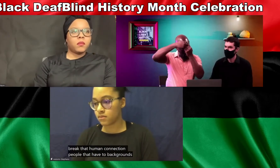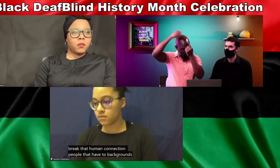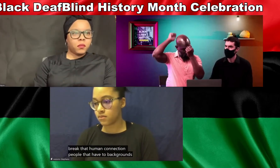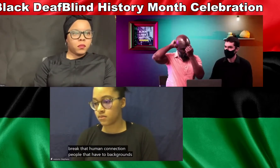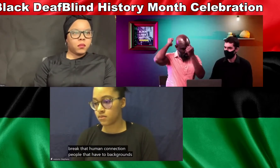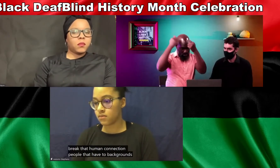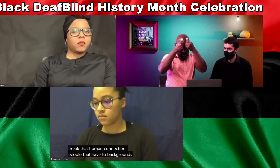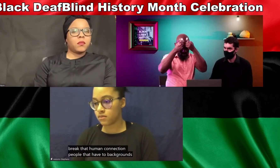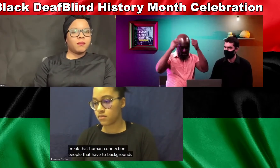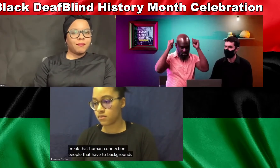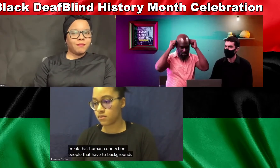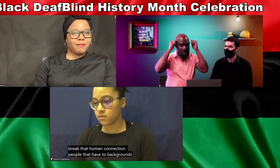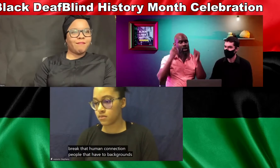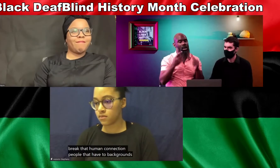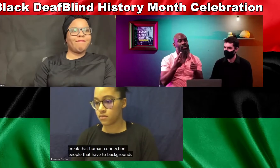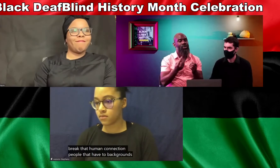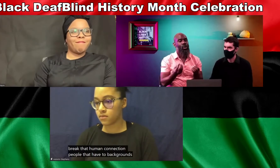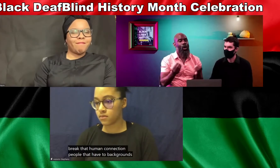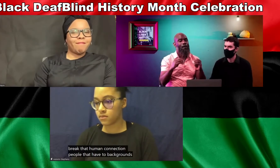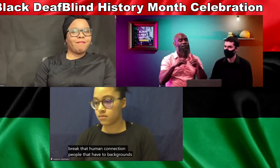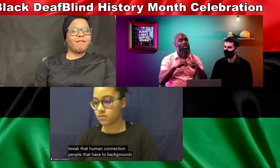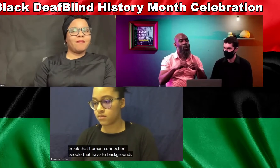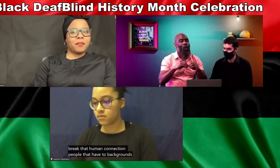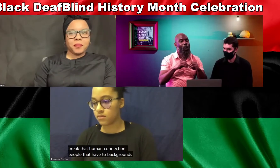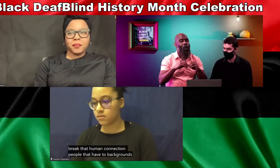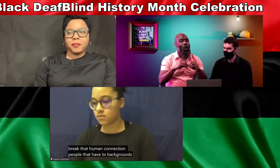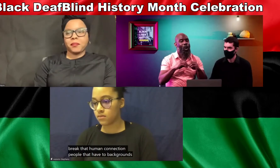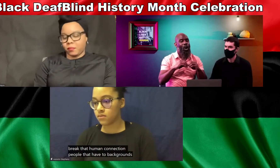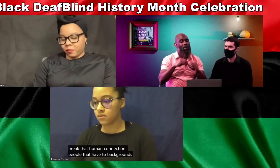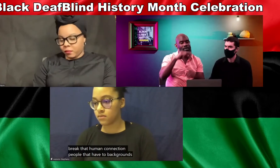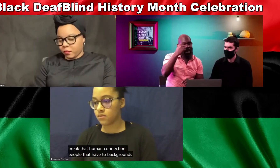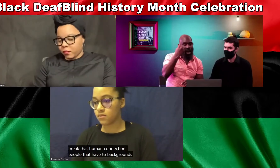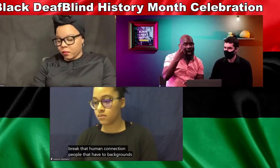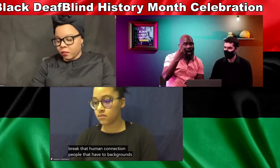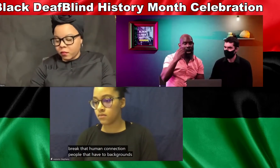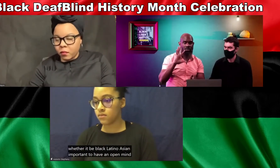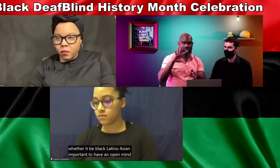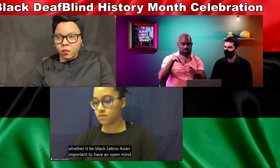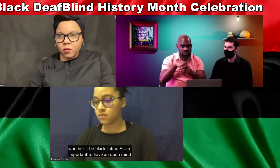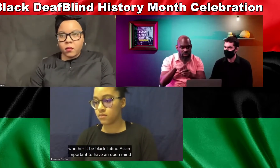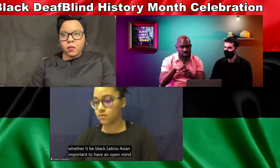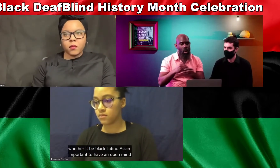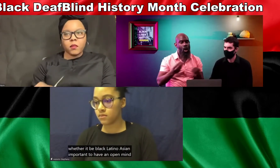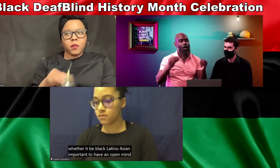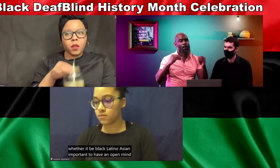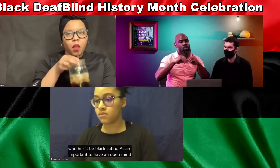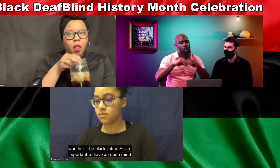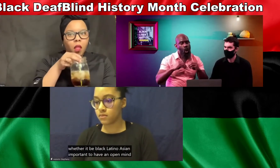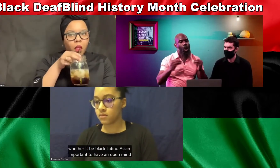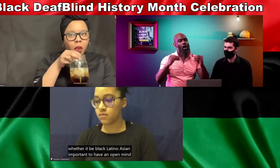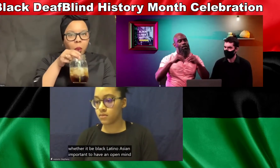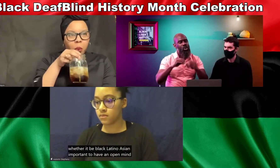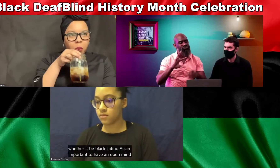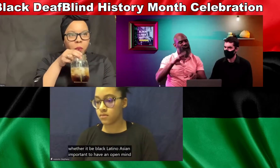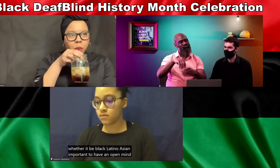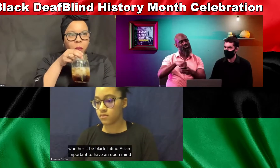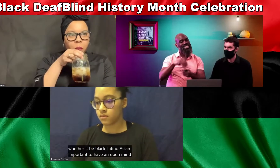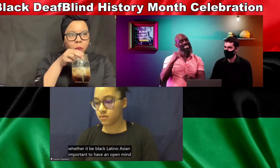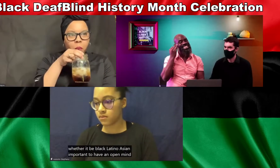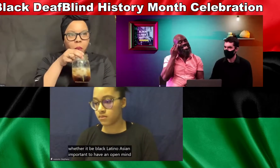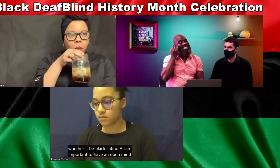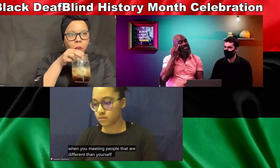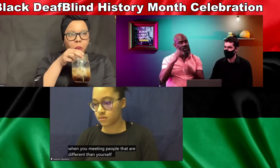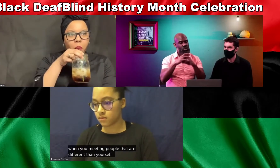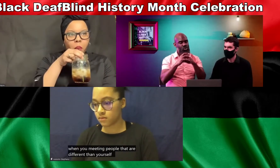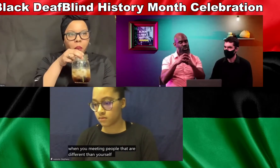it's important to have an open mind when you're meeting people that are different than yourself. People are